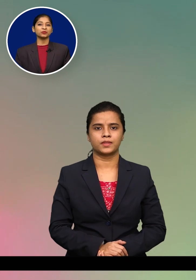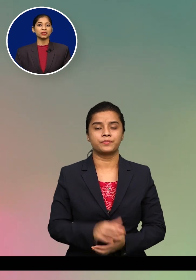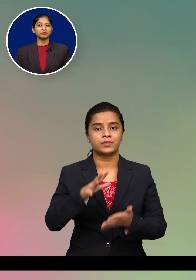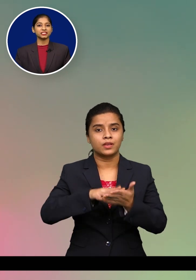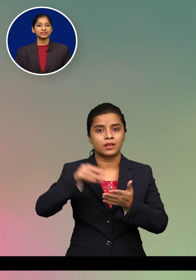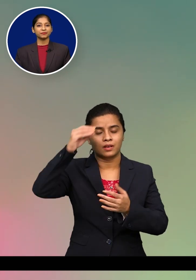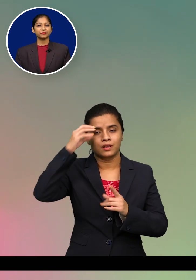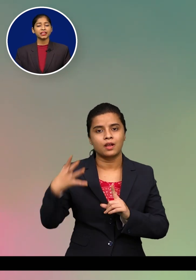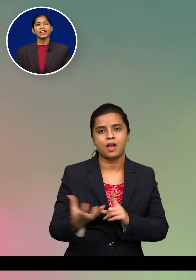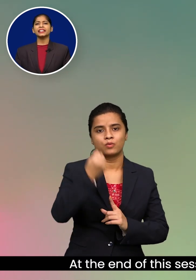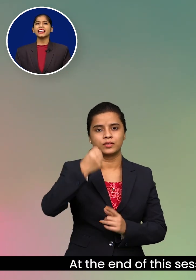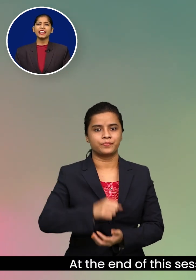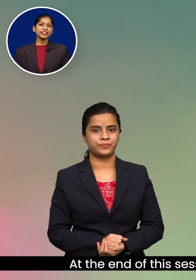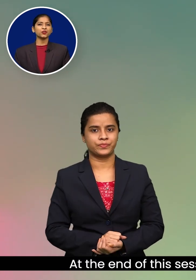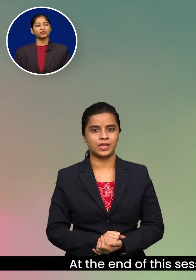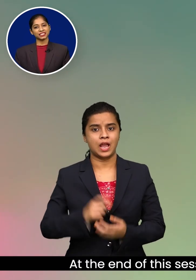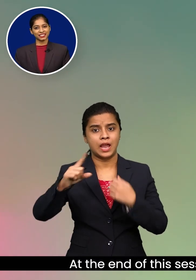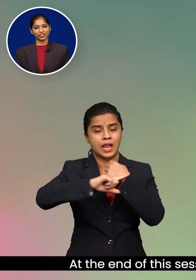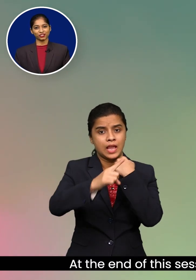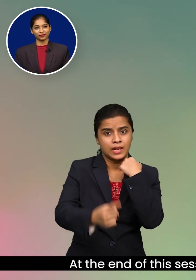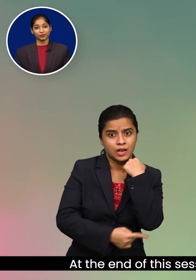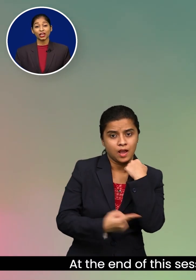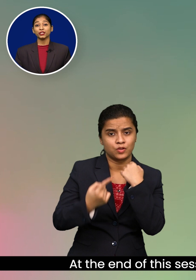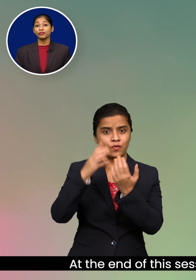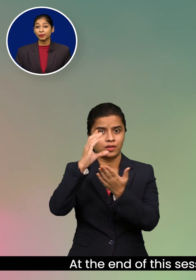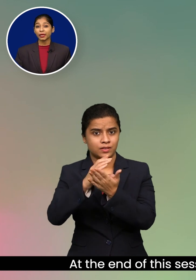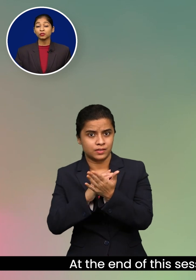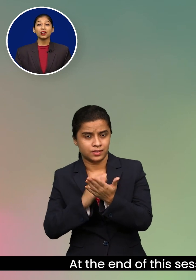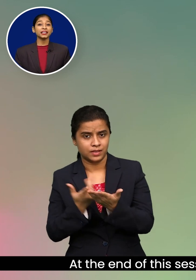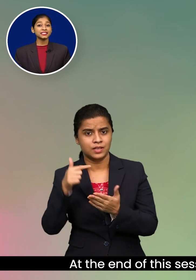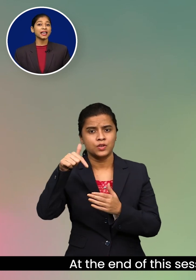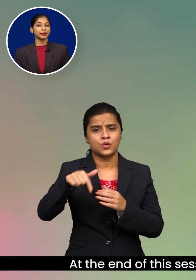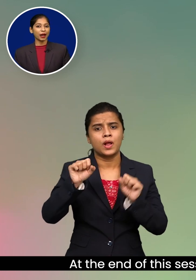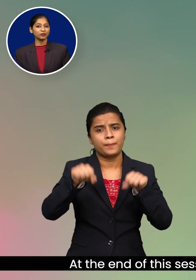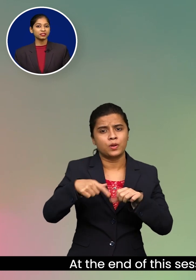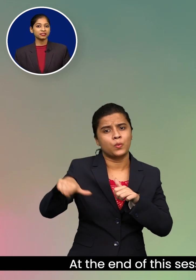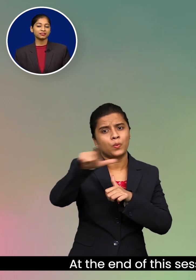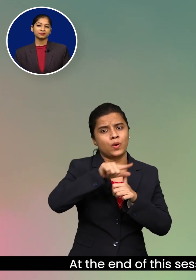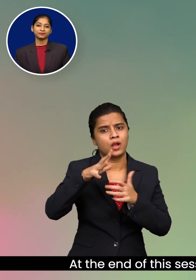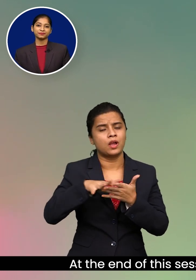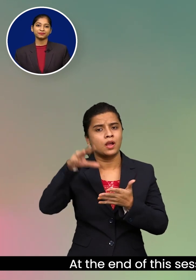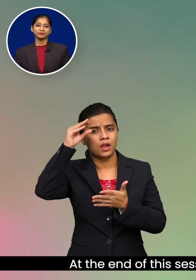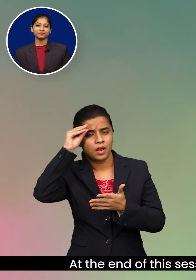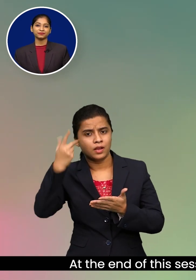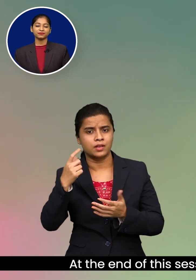Learning outcomes. At the end of this session, you will be able to understand about